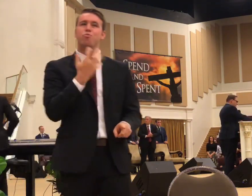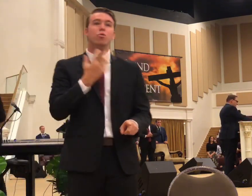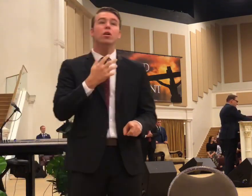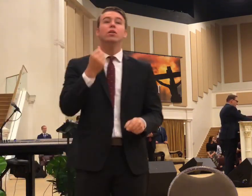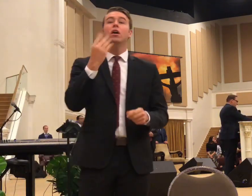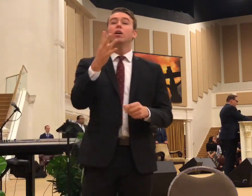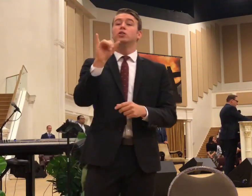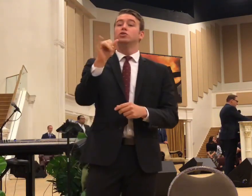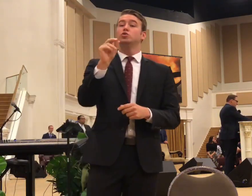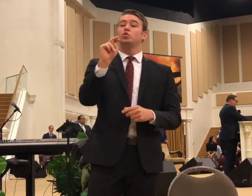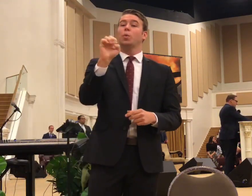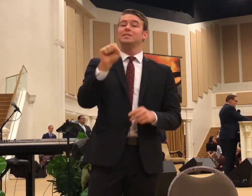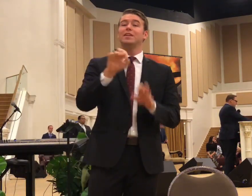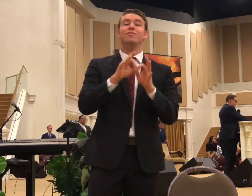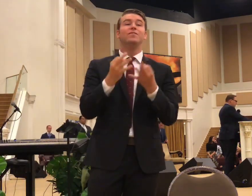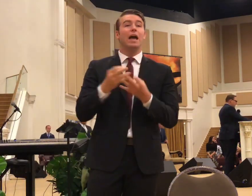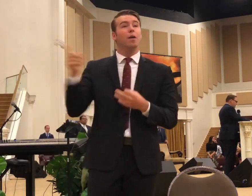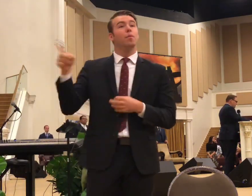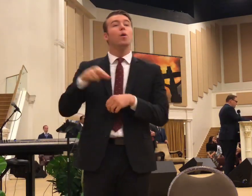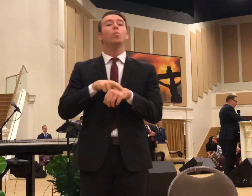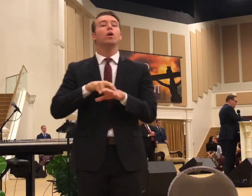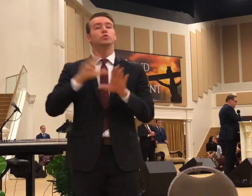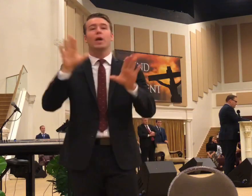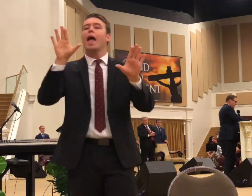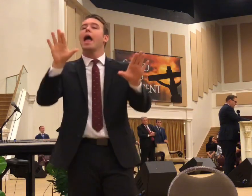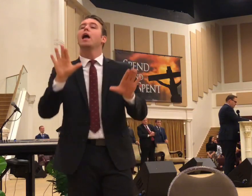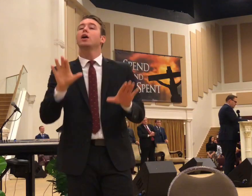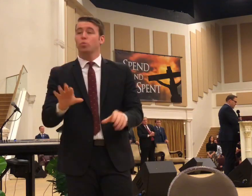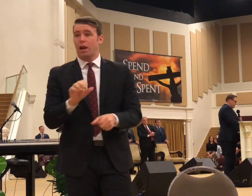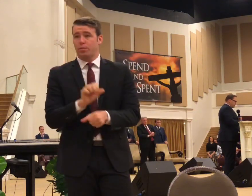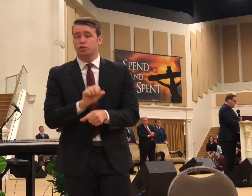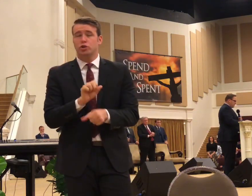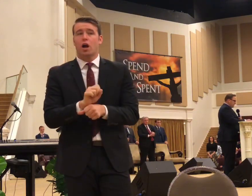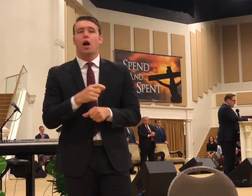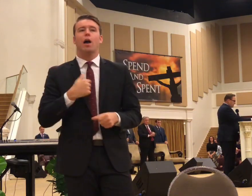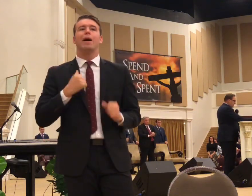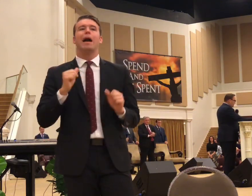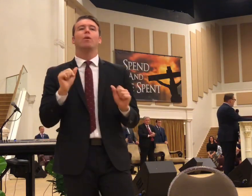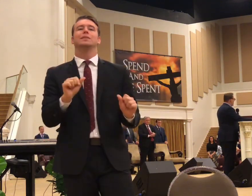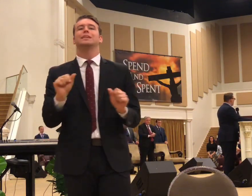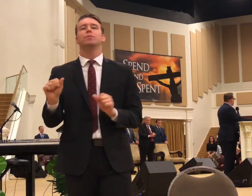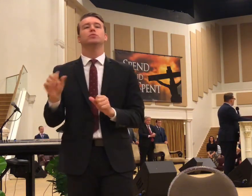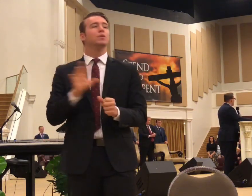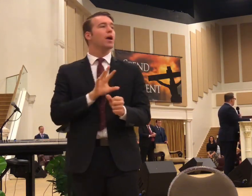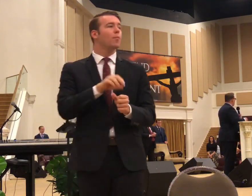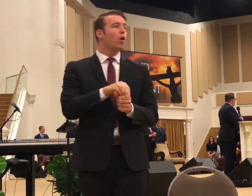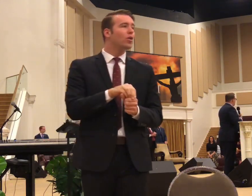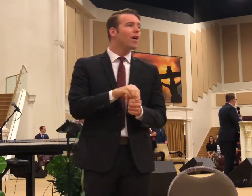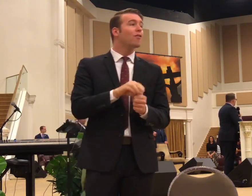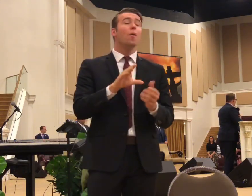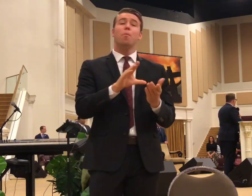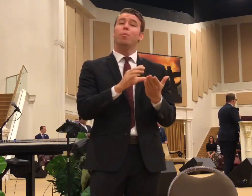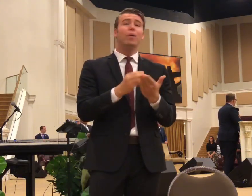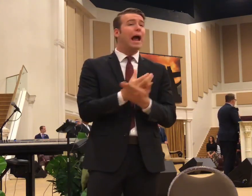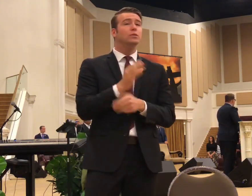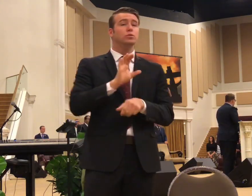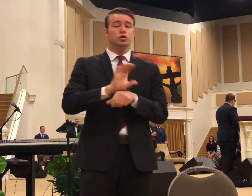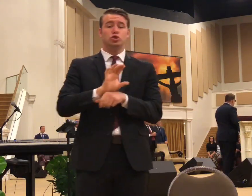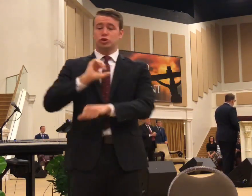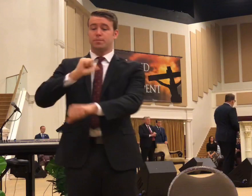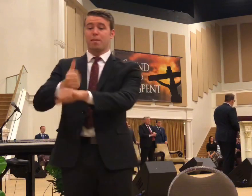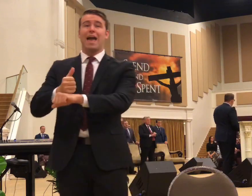the Jones family is doing an incredible job. I was able to be a part of a brand new church